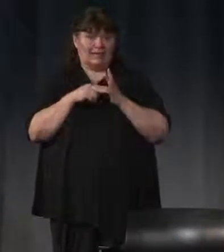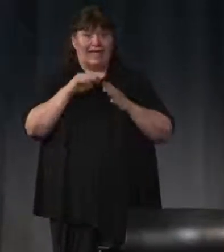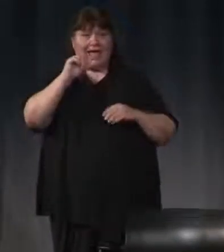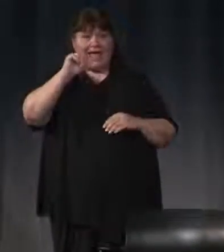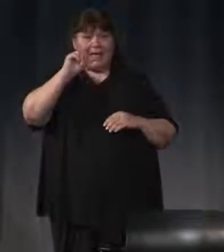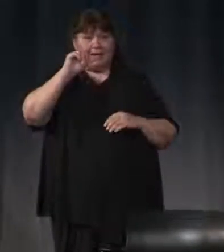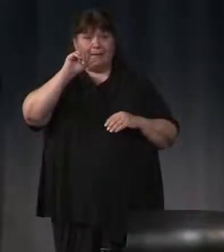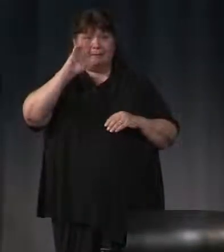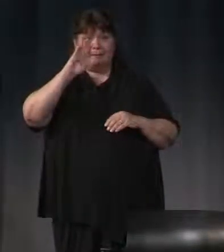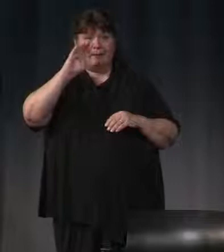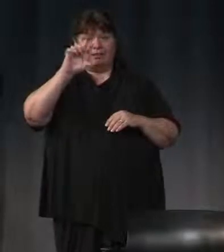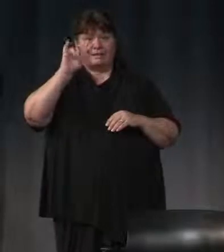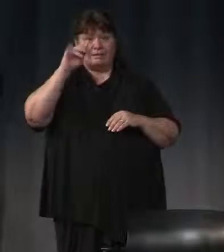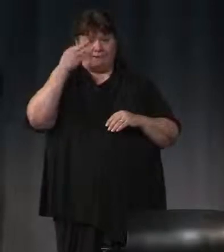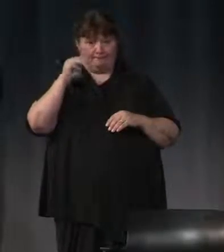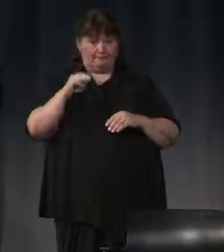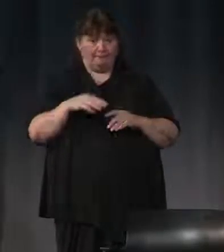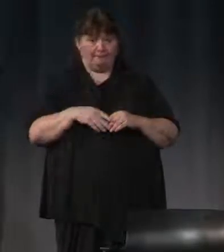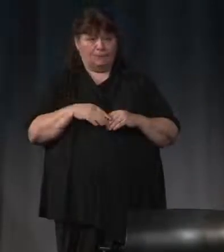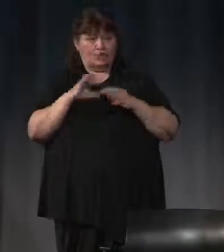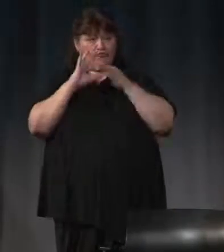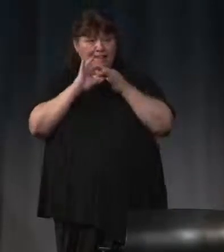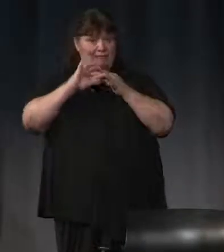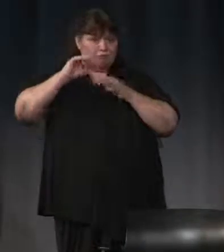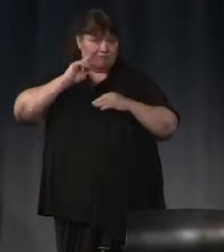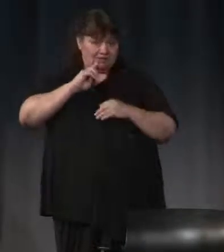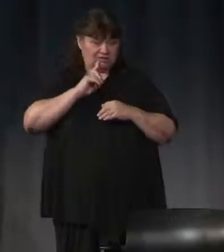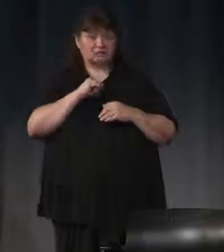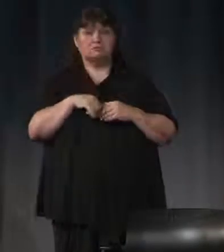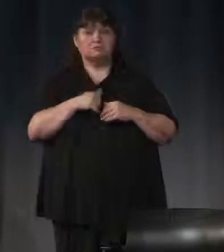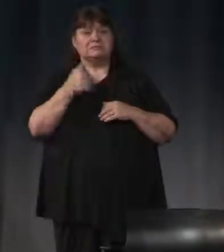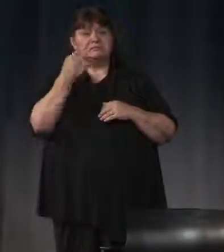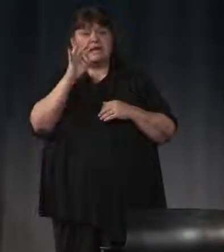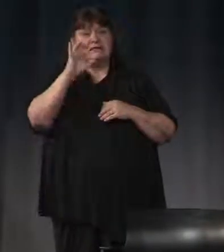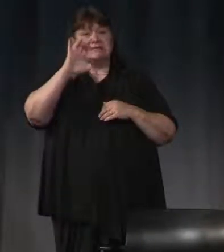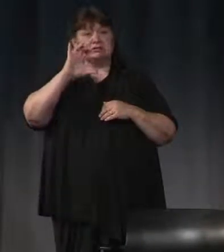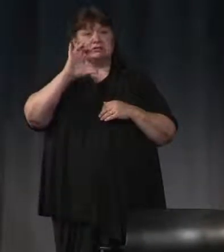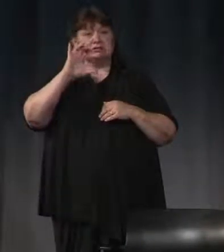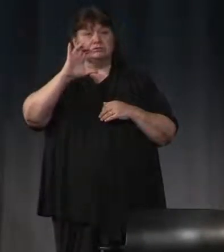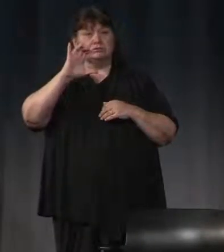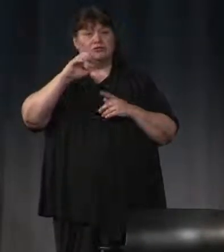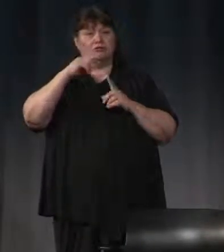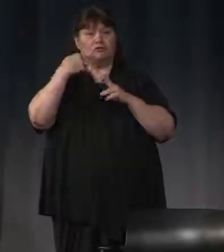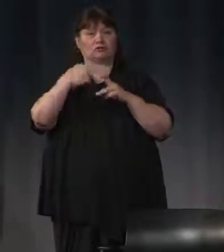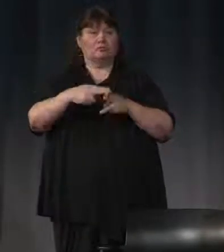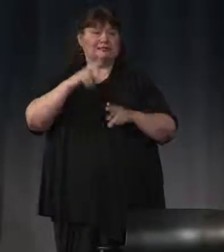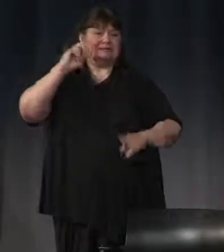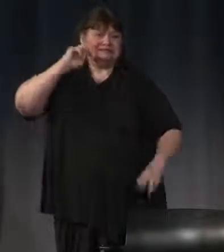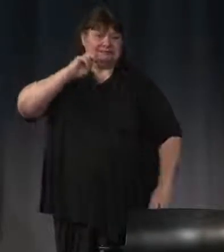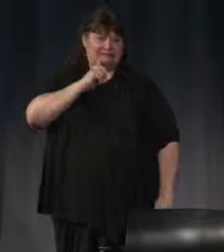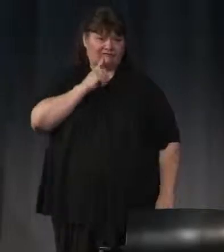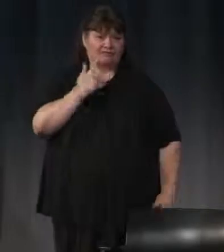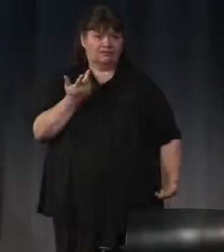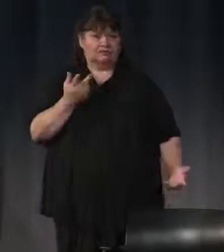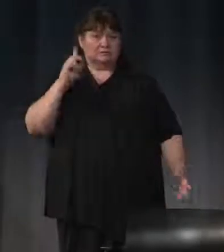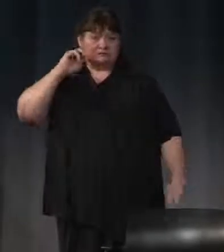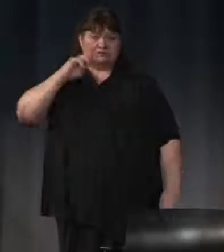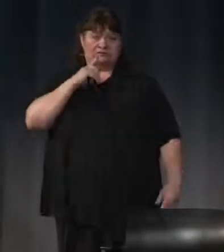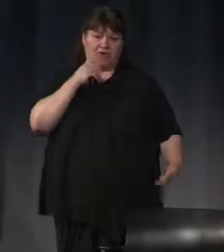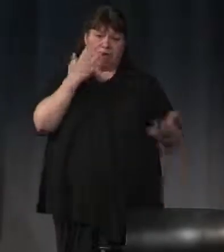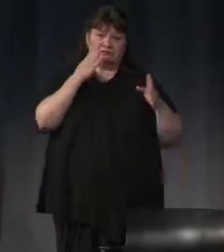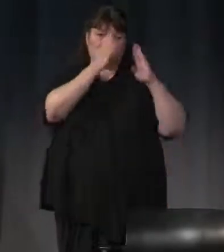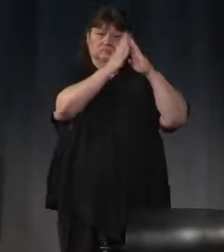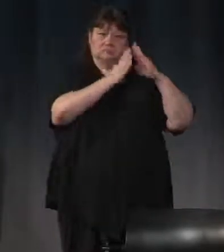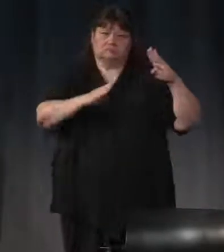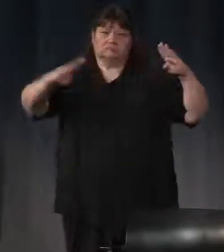ableism in this specific case relating to deafness. In the 19th century, the term deaf, deaf has always been a spectrum